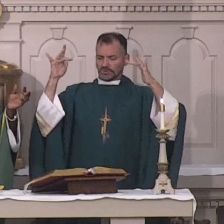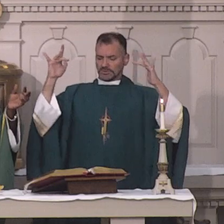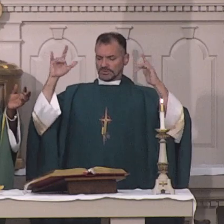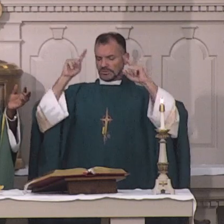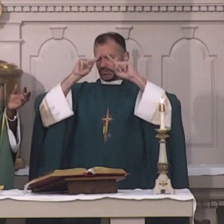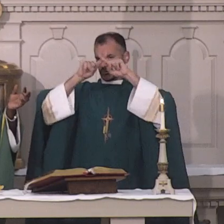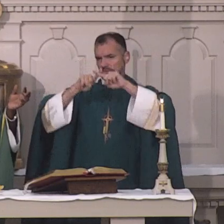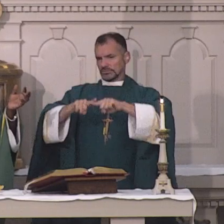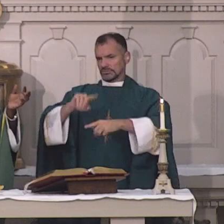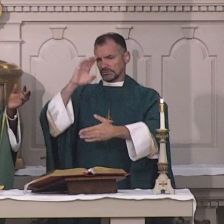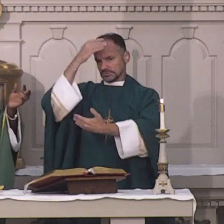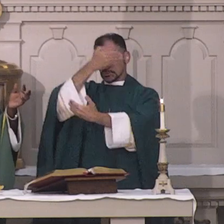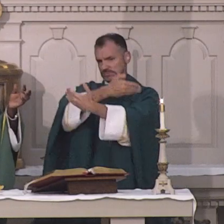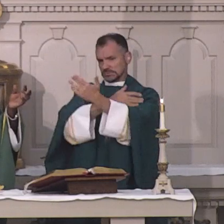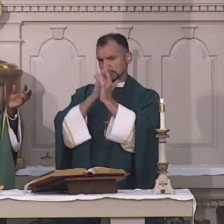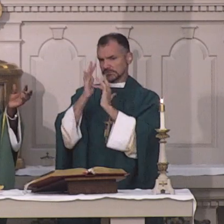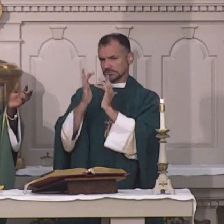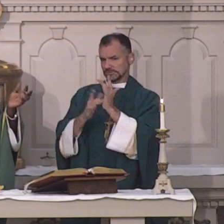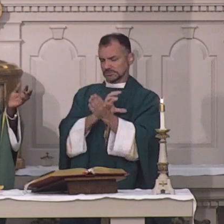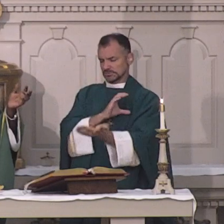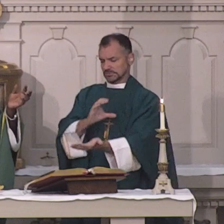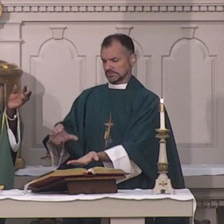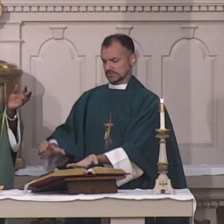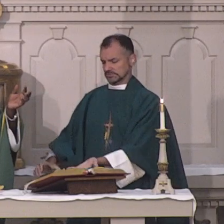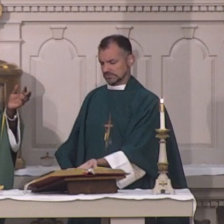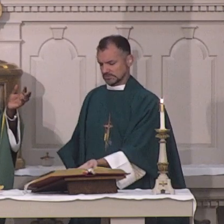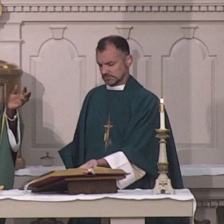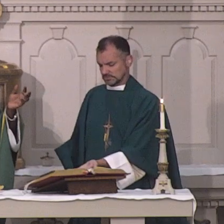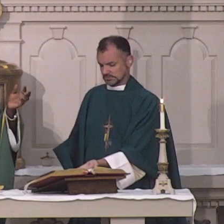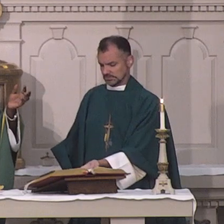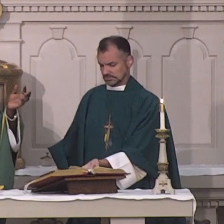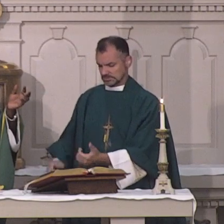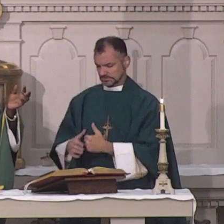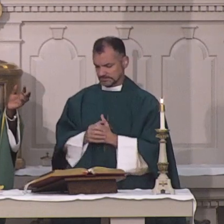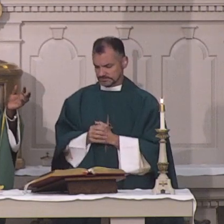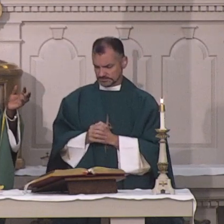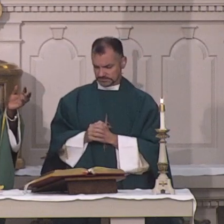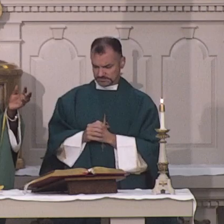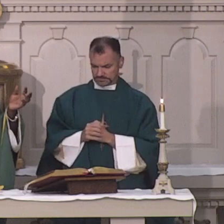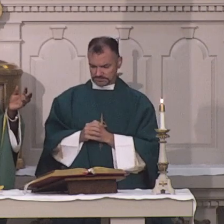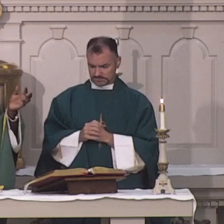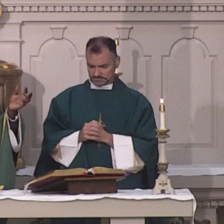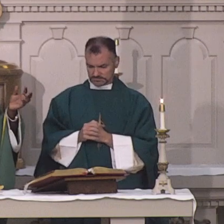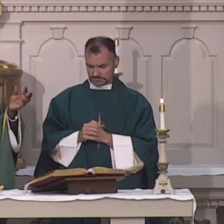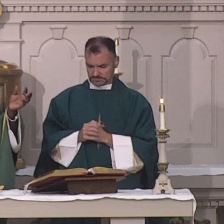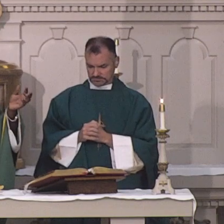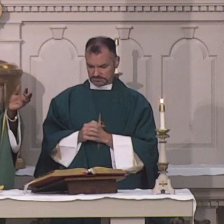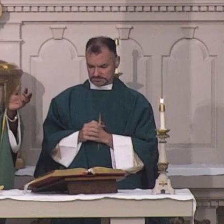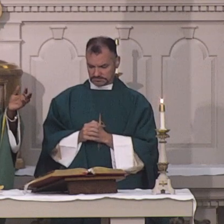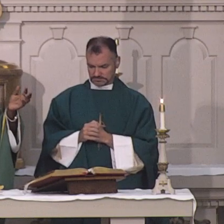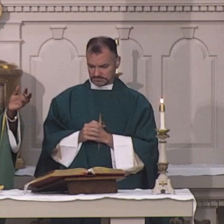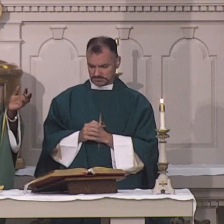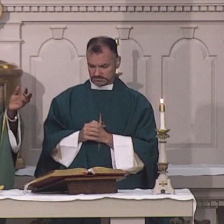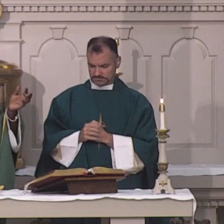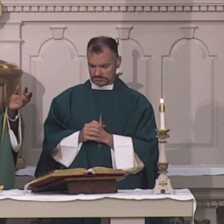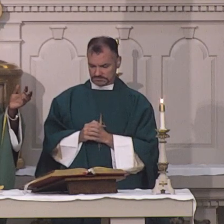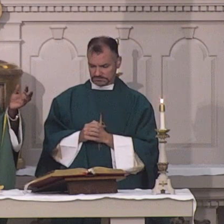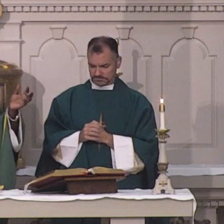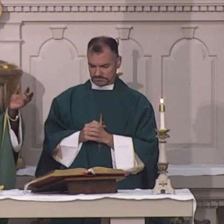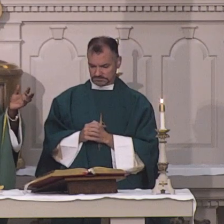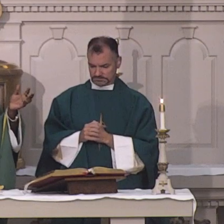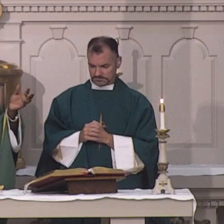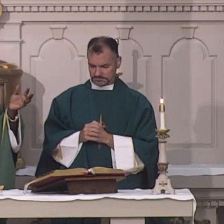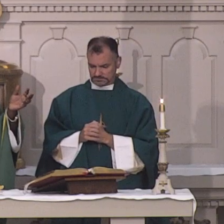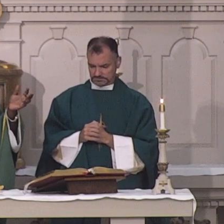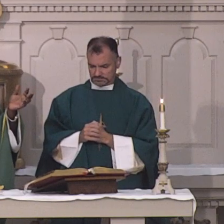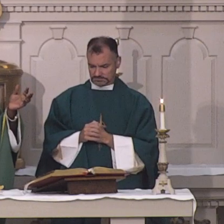all the saints who have pleased you throughout the ages, we merit to be coheirs to eternal life, and may